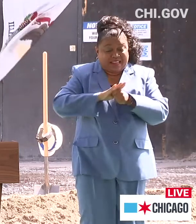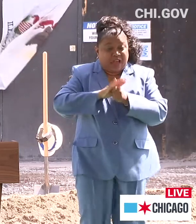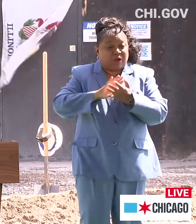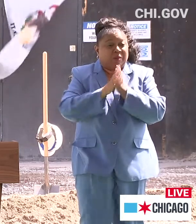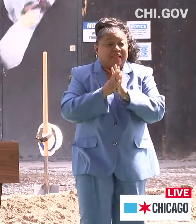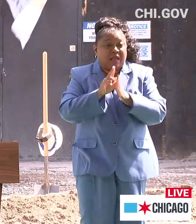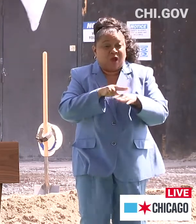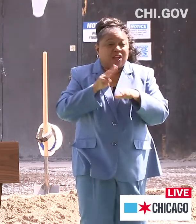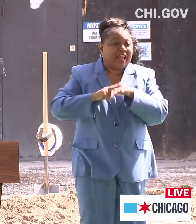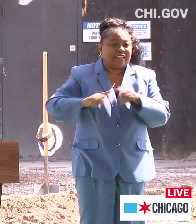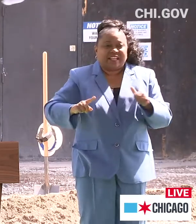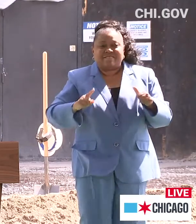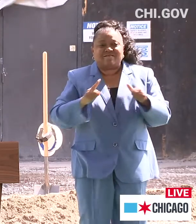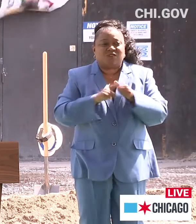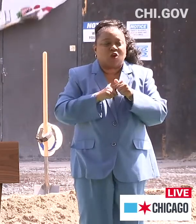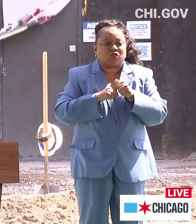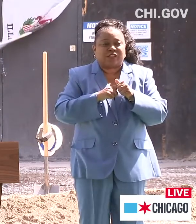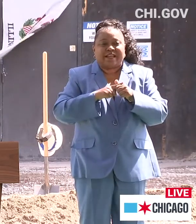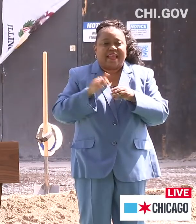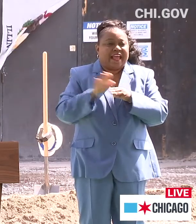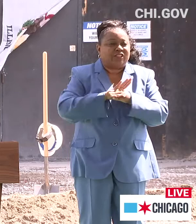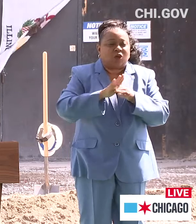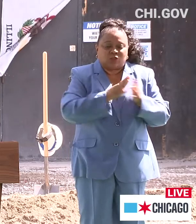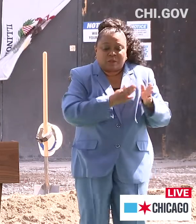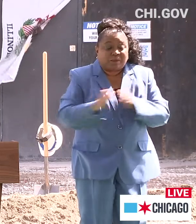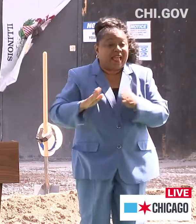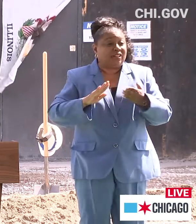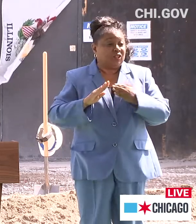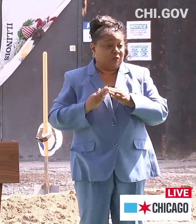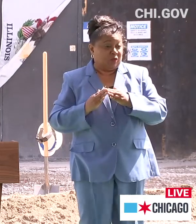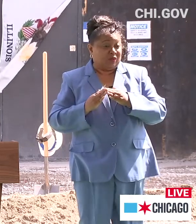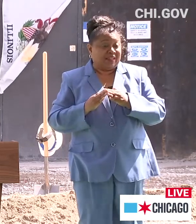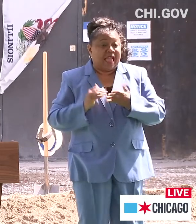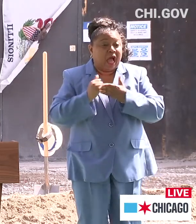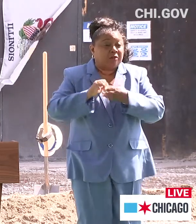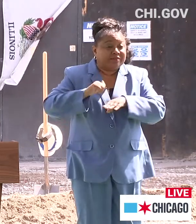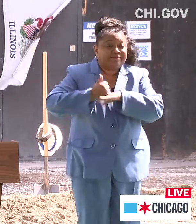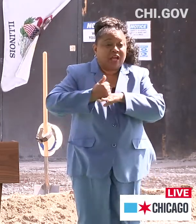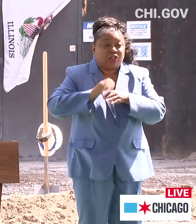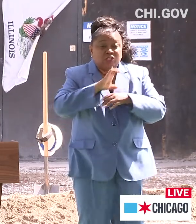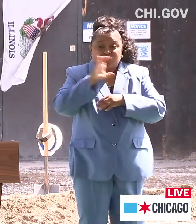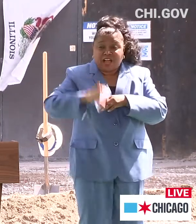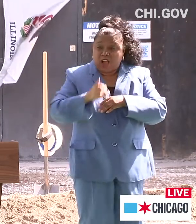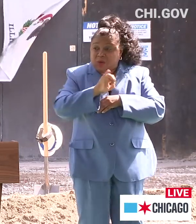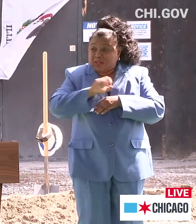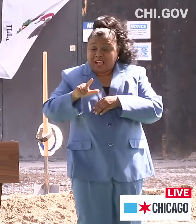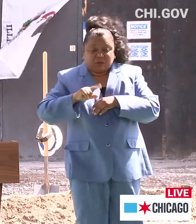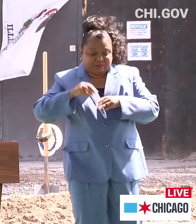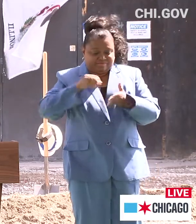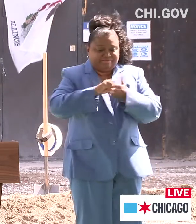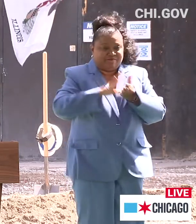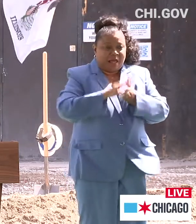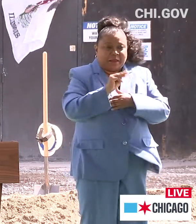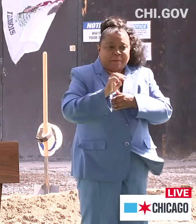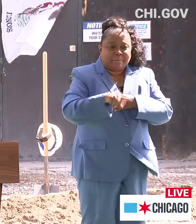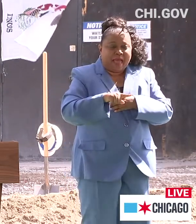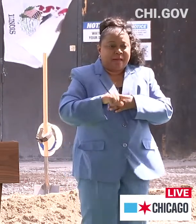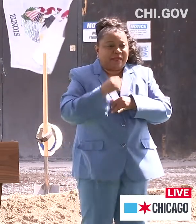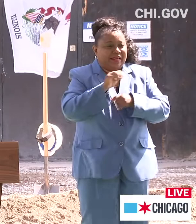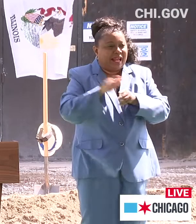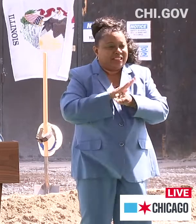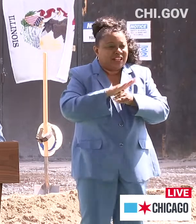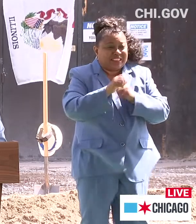became our nation's first industrial plan community, helping put Chicago and Illinois on the map in an industrial